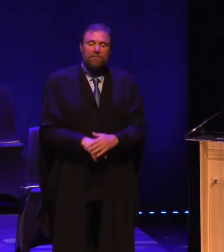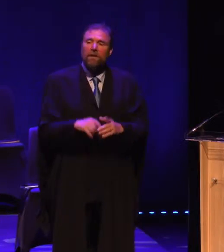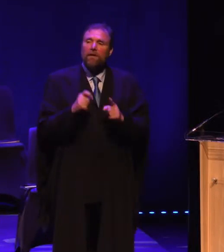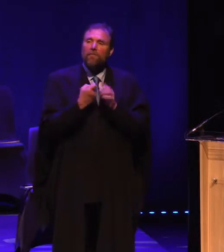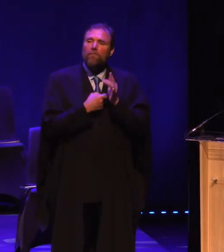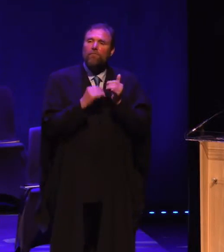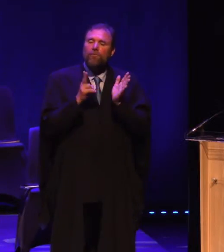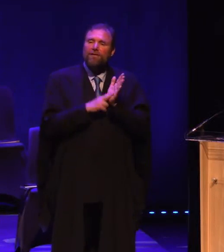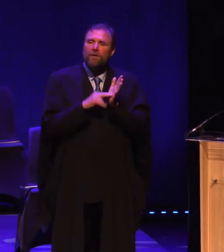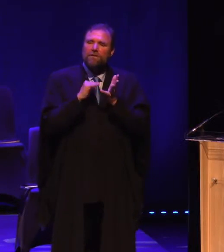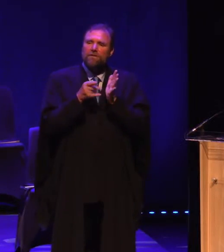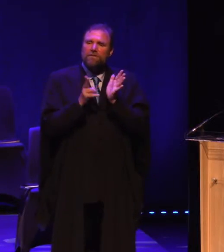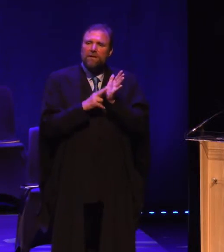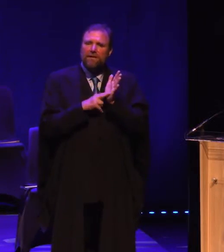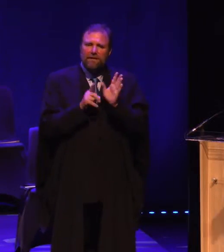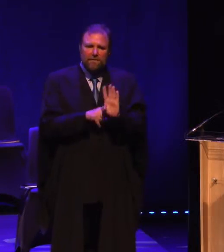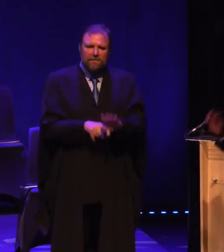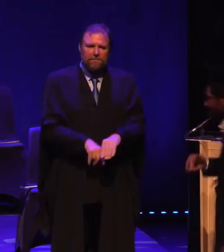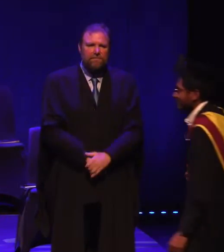Prazon Sunny.